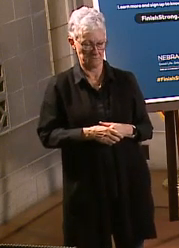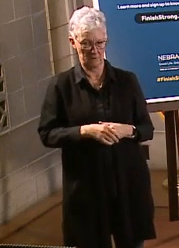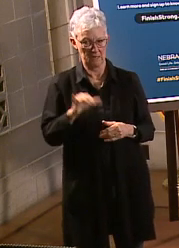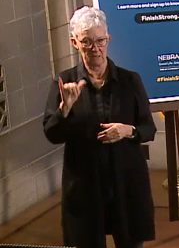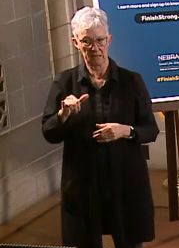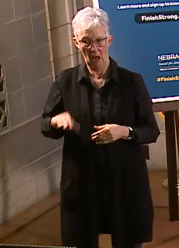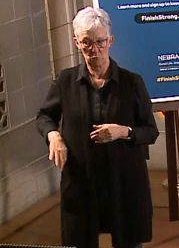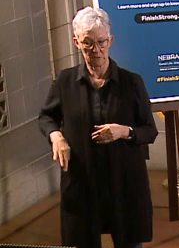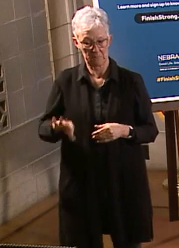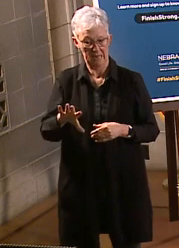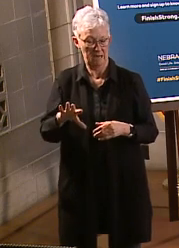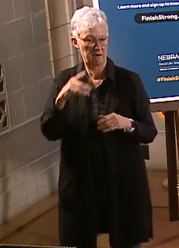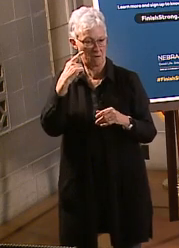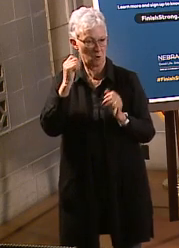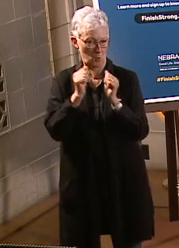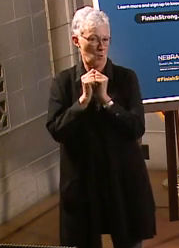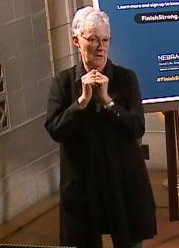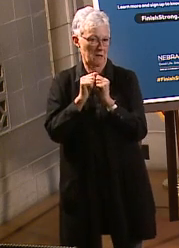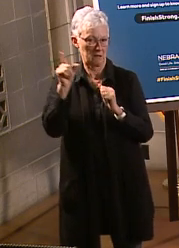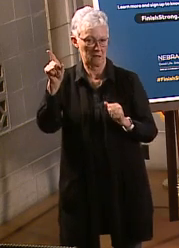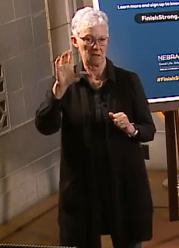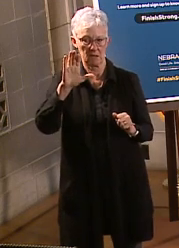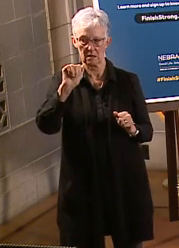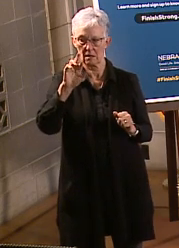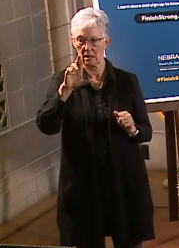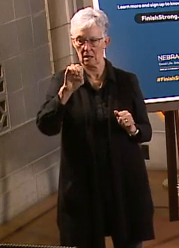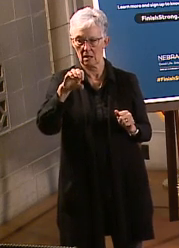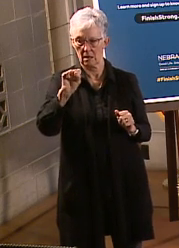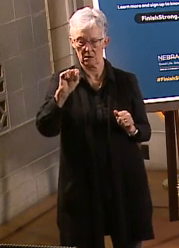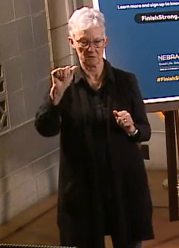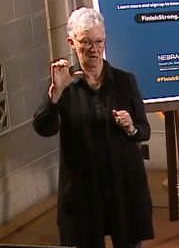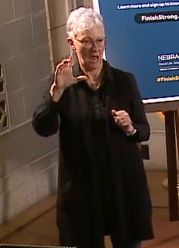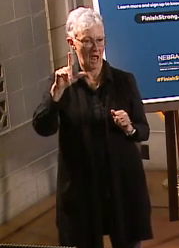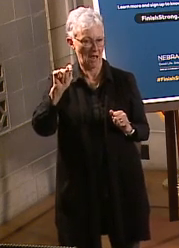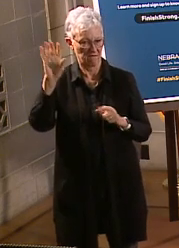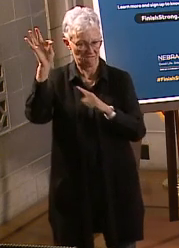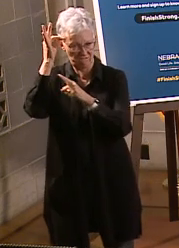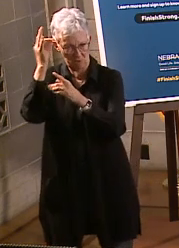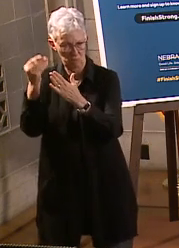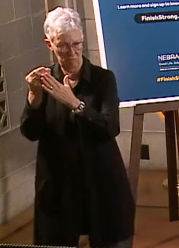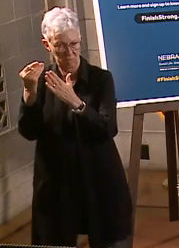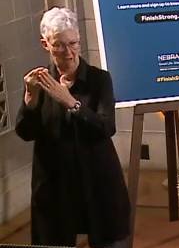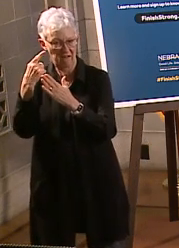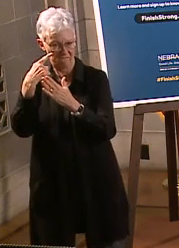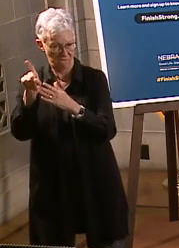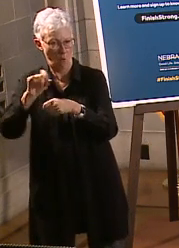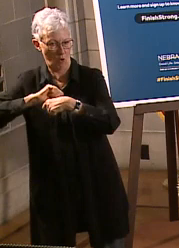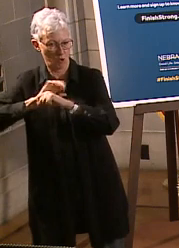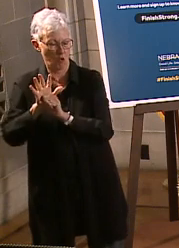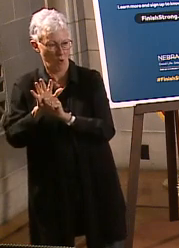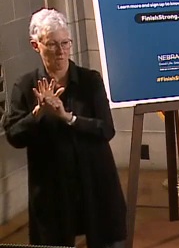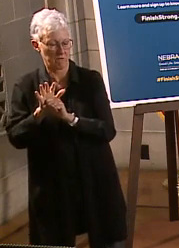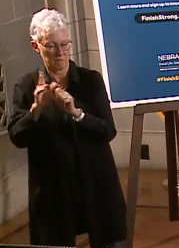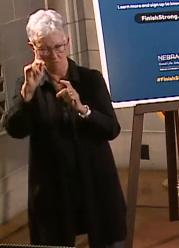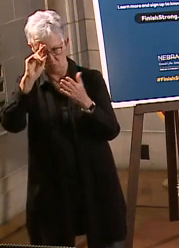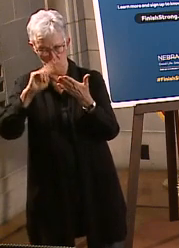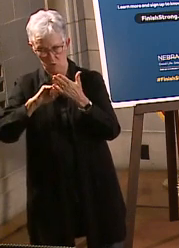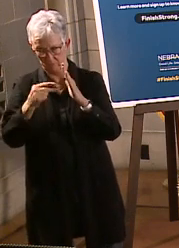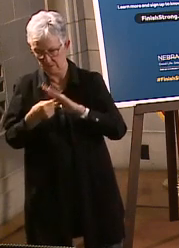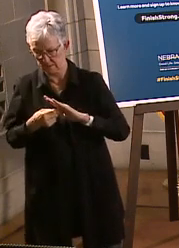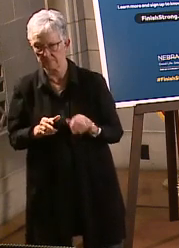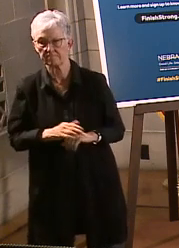for with CARES Act money. All right. Matt Olberding from the Lincoln